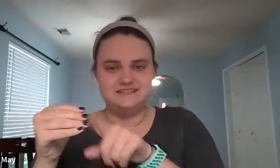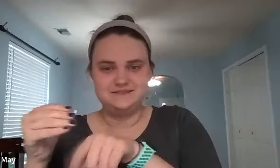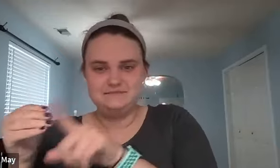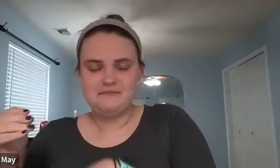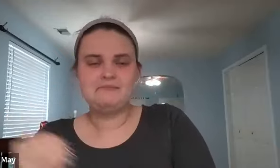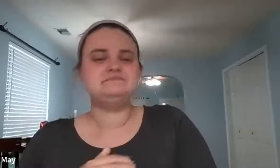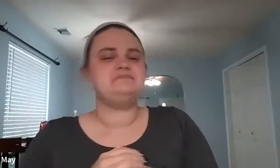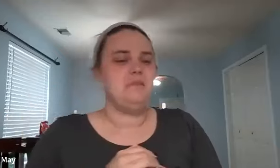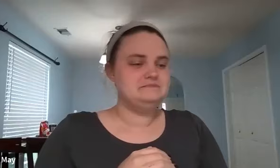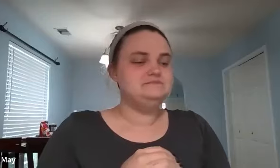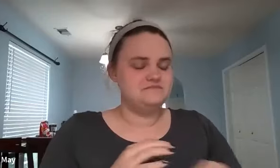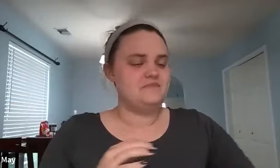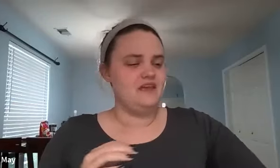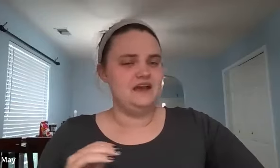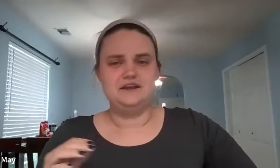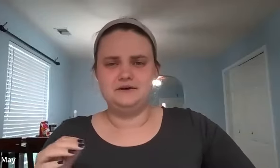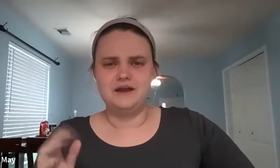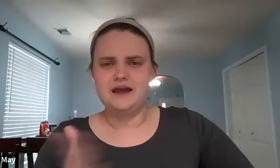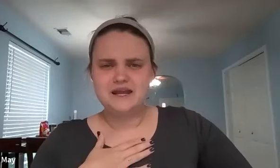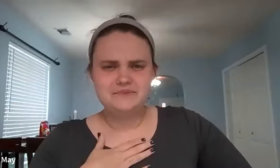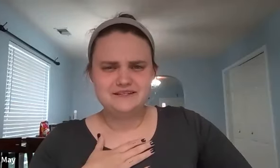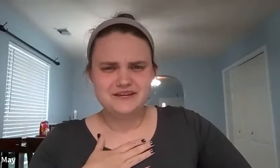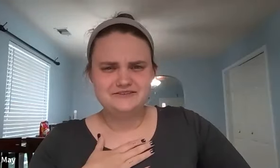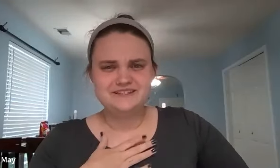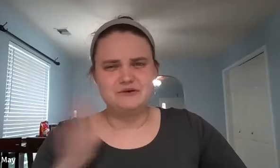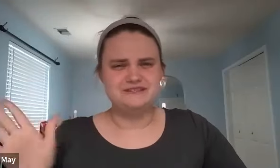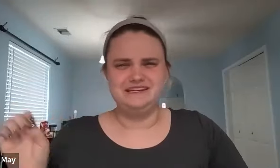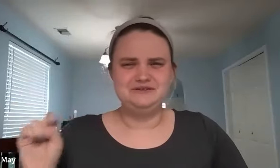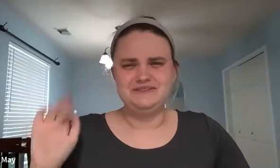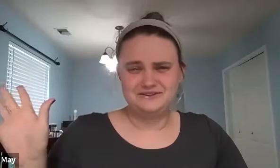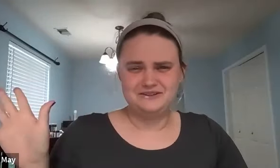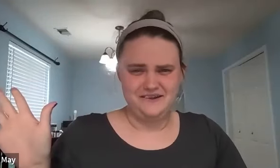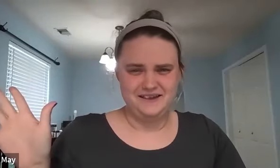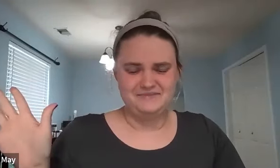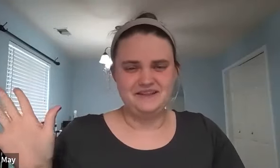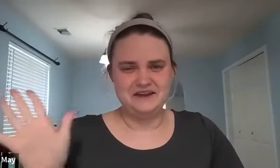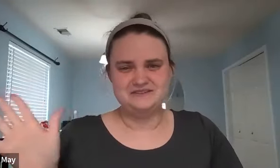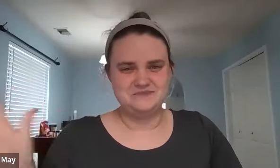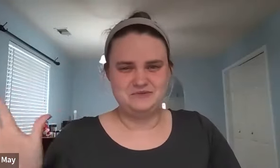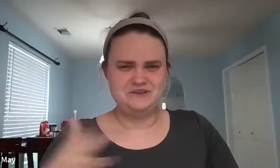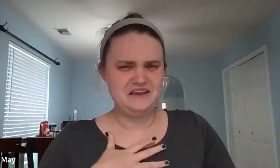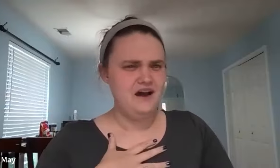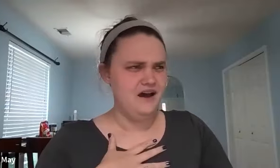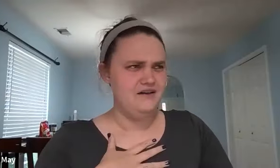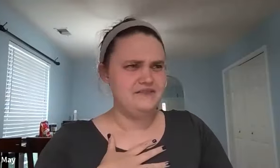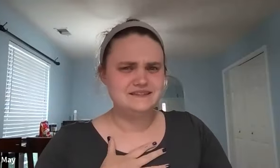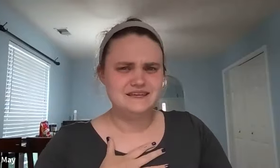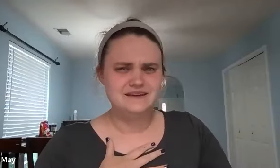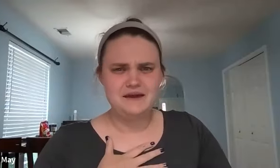slices. I know. I'm not a big tomato fan, so I was like, you know what, that's totally fine. But like, I know some people would be like, that's